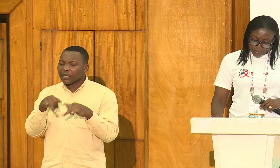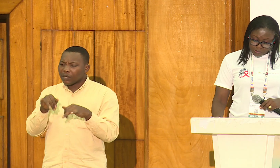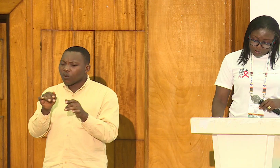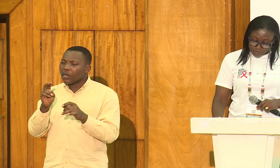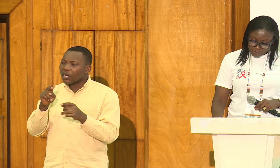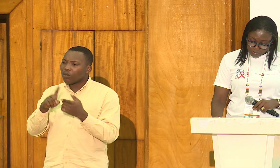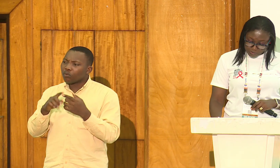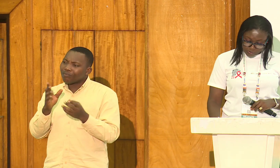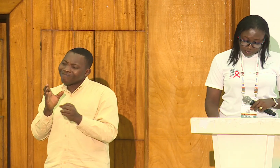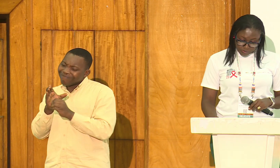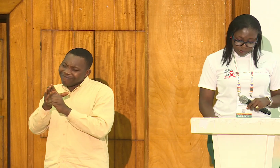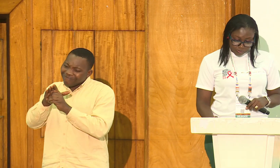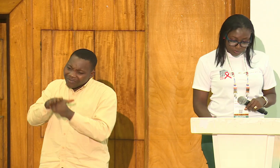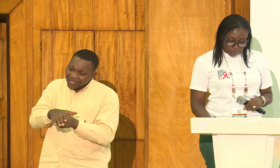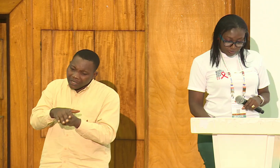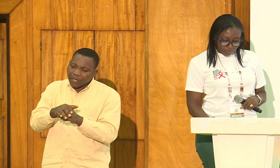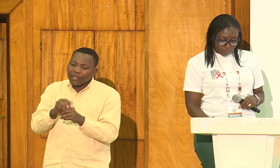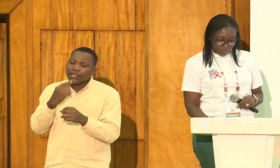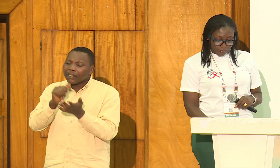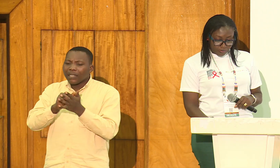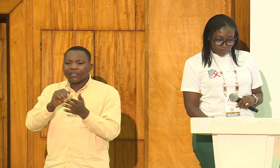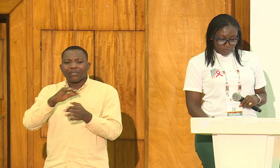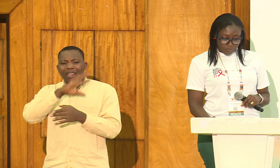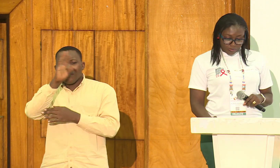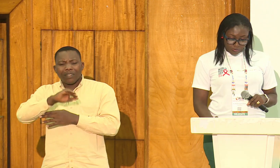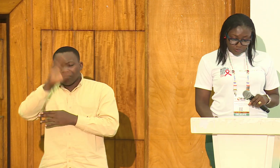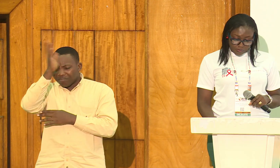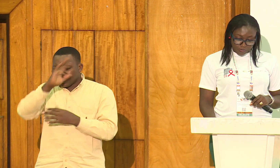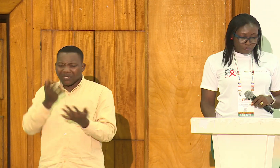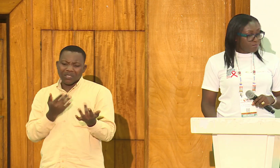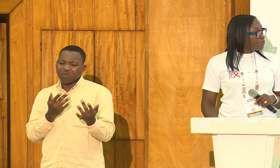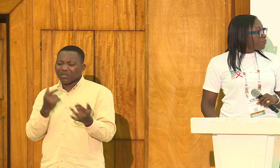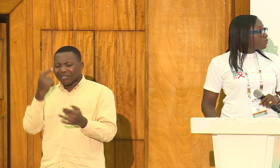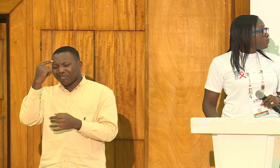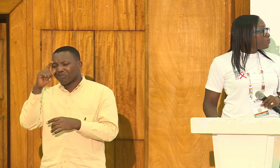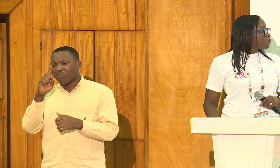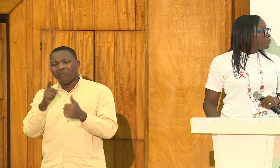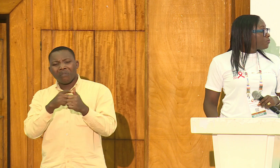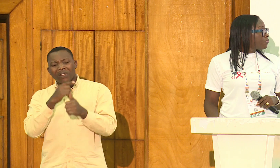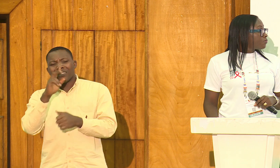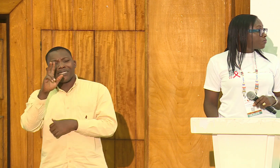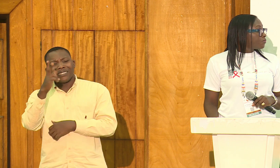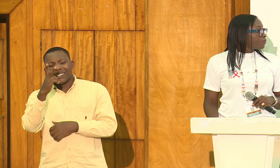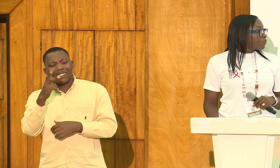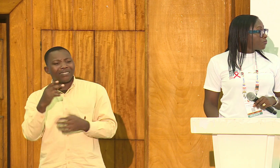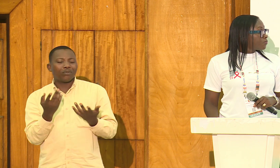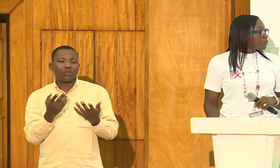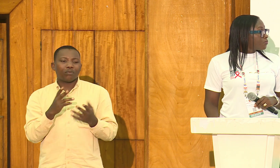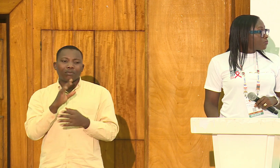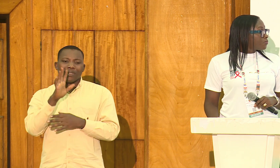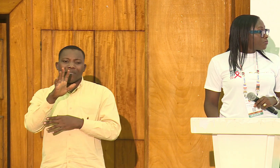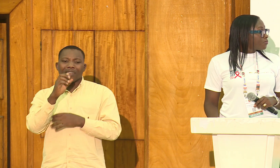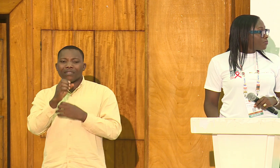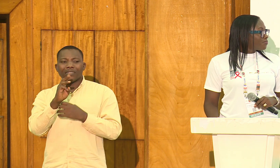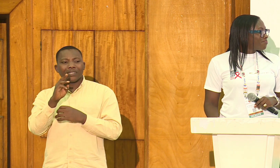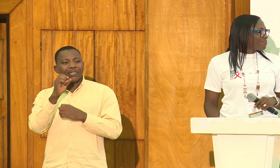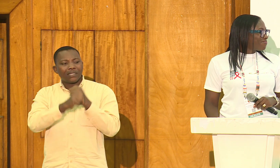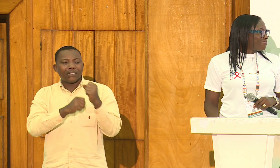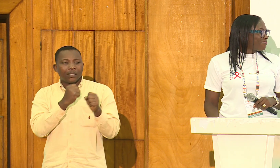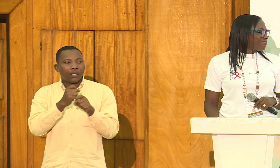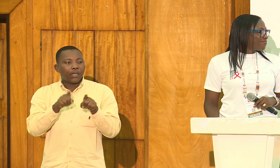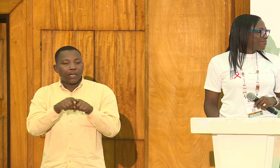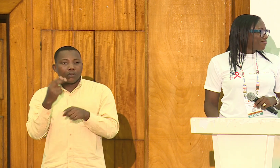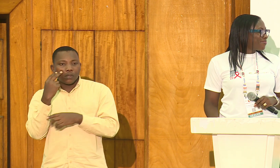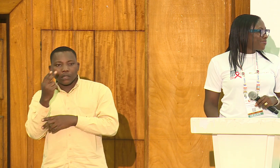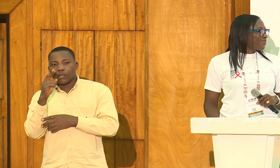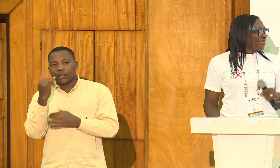wait for first-in-class medications 5-6 years after the rest of the world has received them. Back